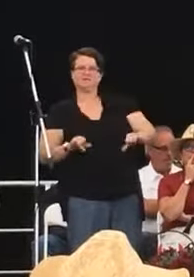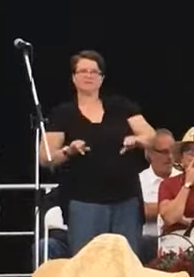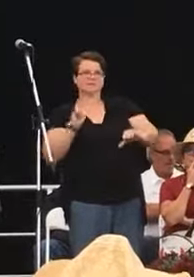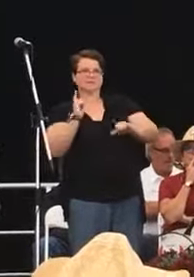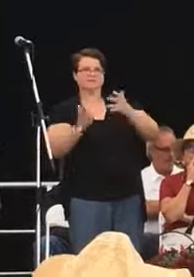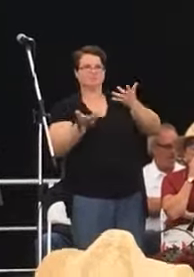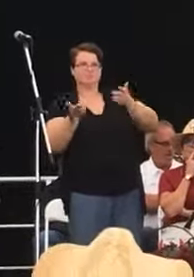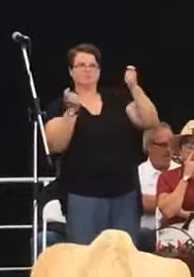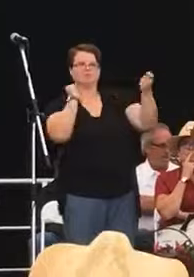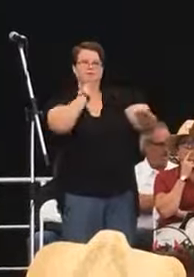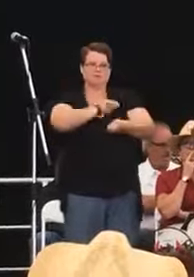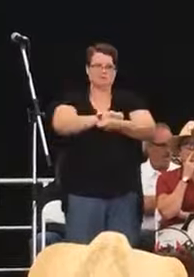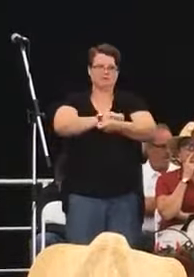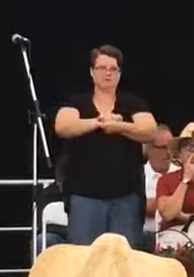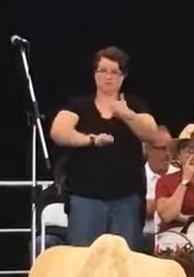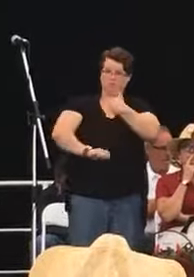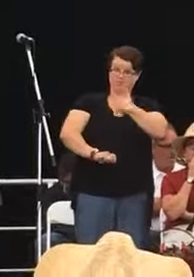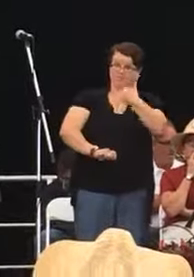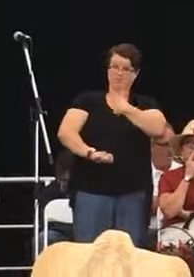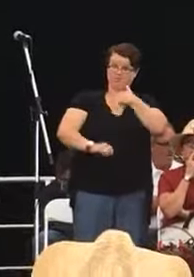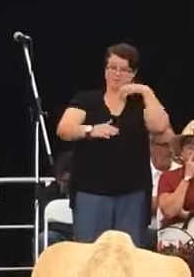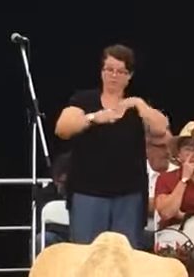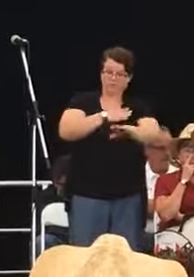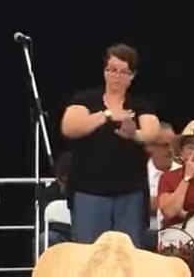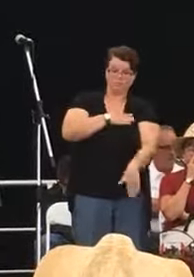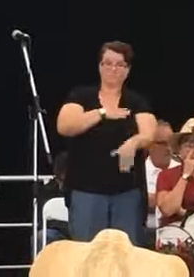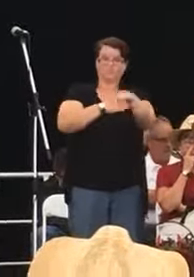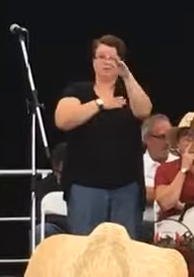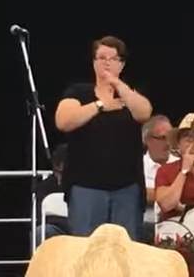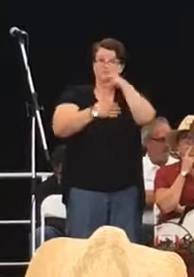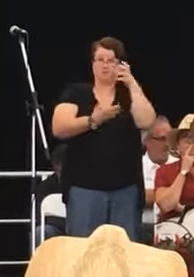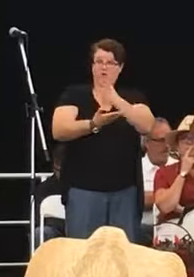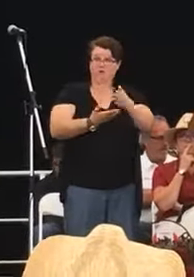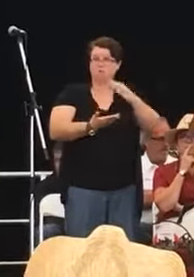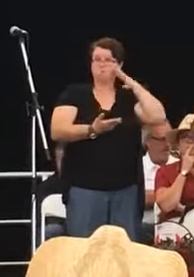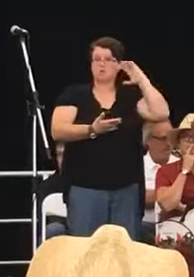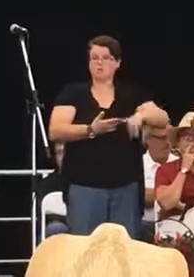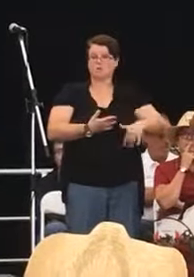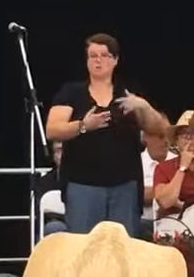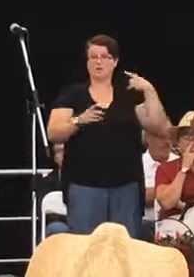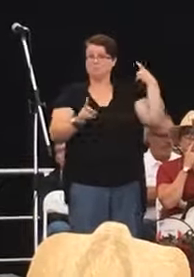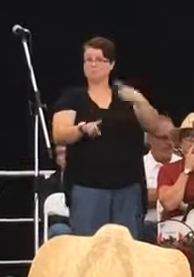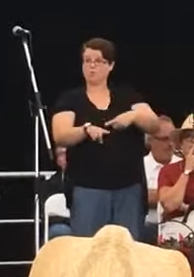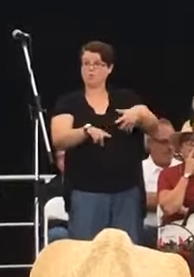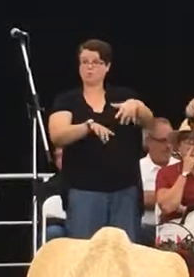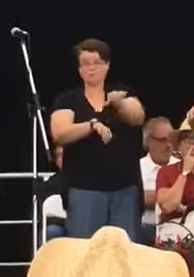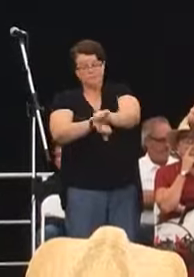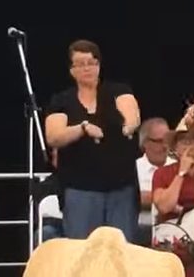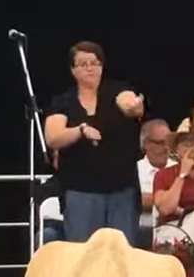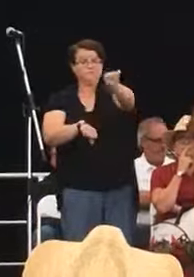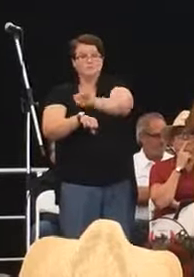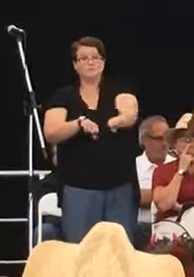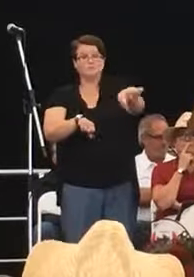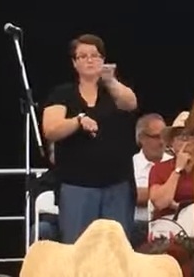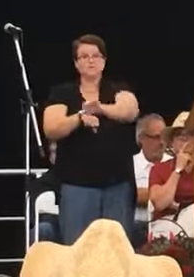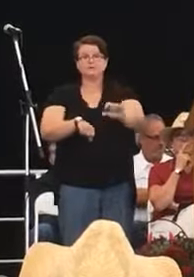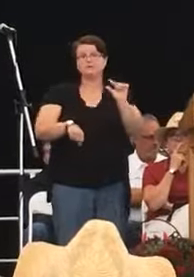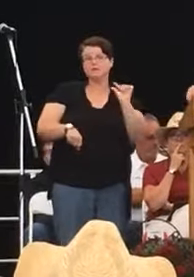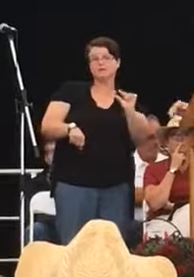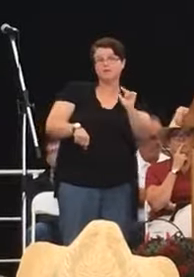I know as a farm kid that with a lot of hard work and a little bit of luck and adopting